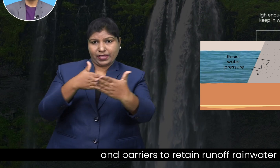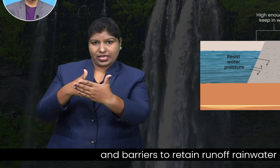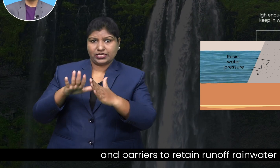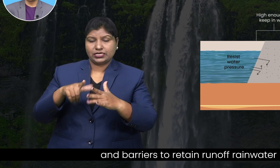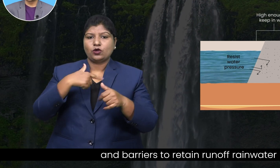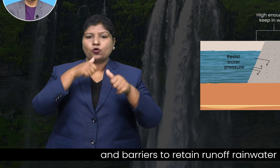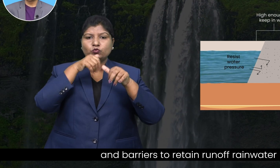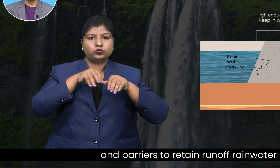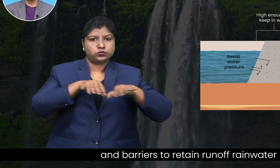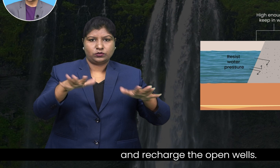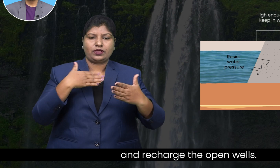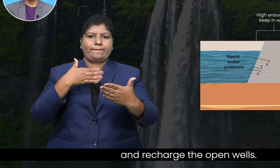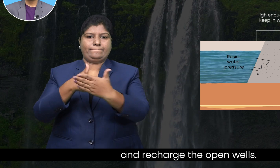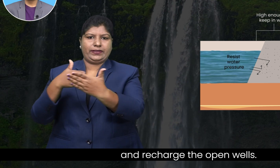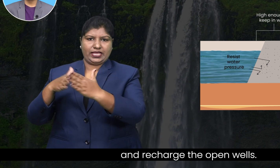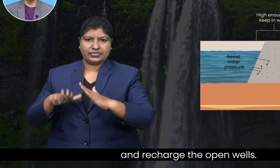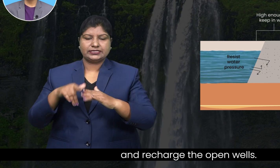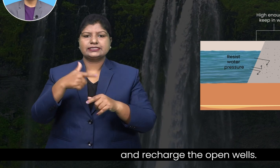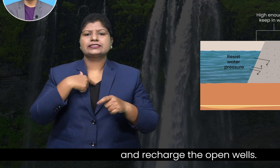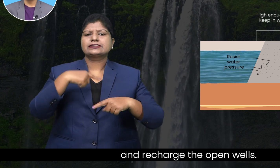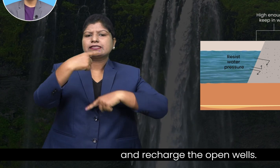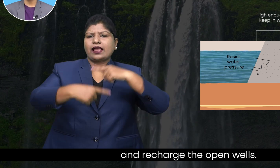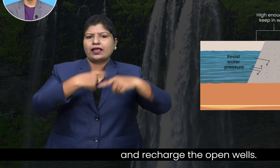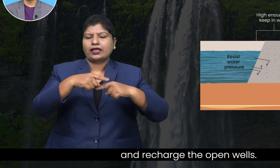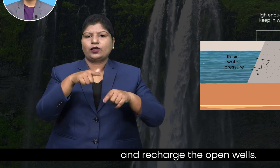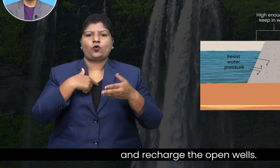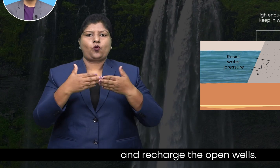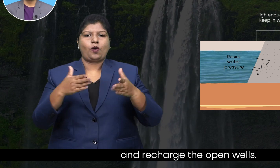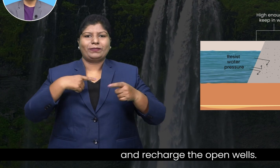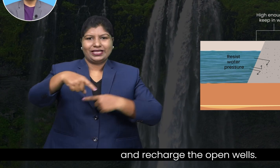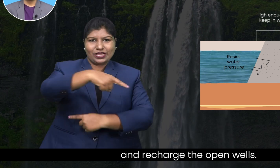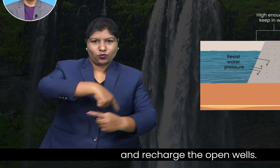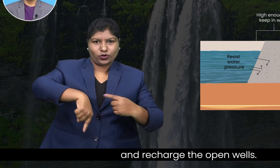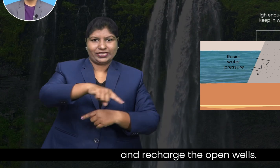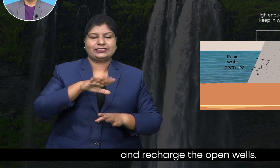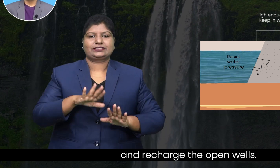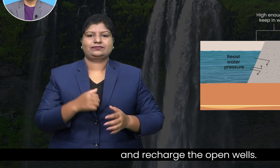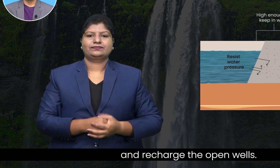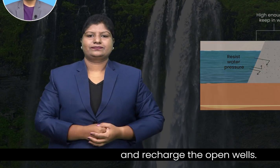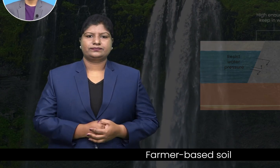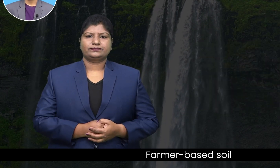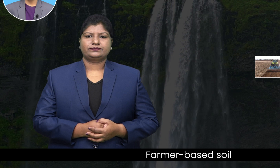runoff rainwater and recharge the open wells.